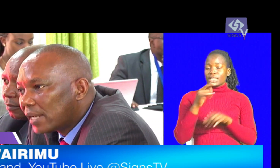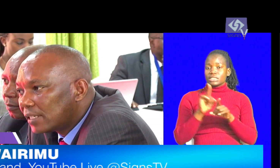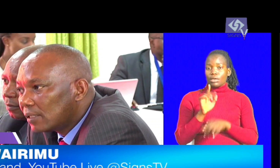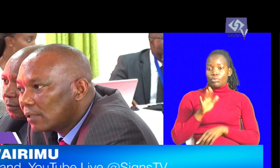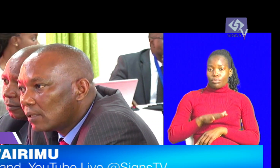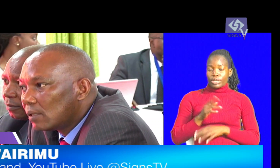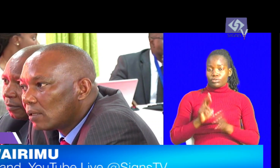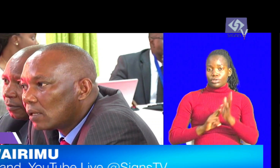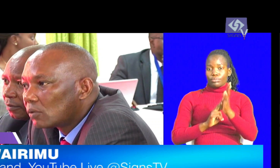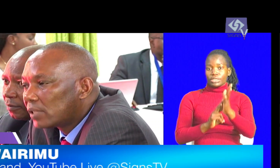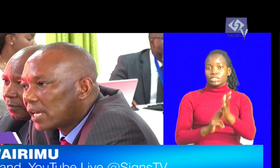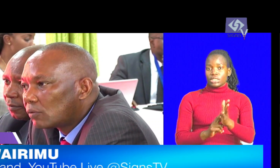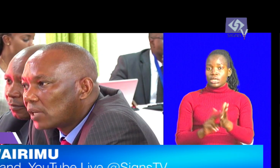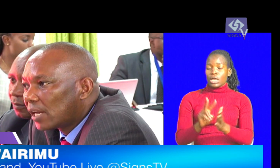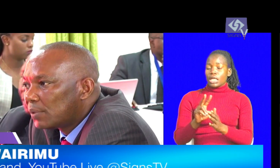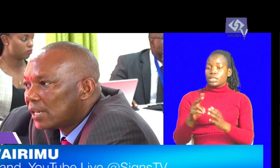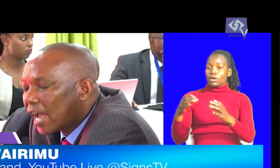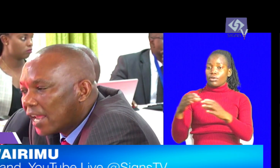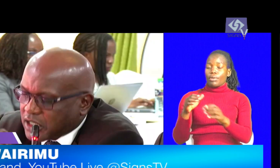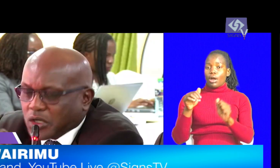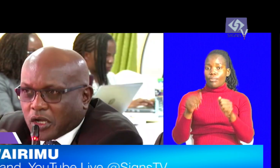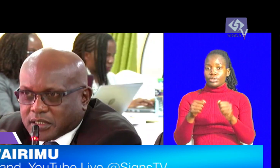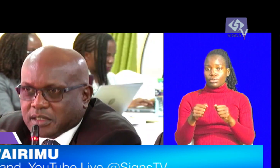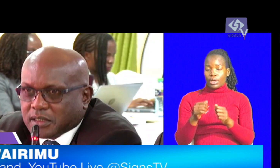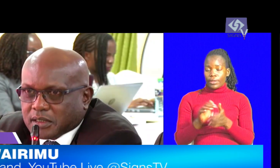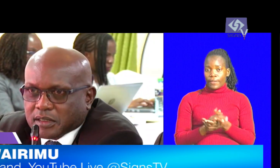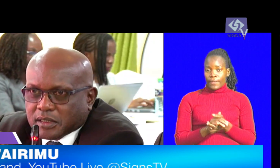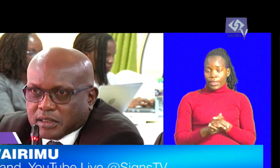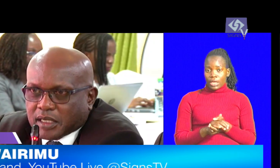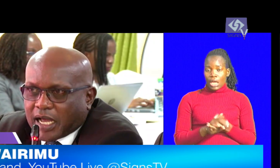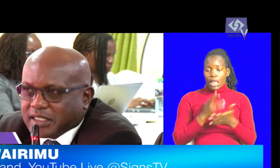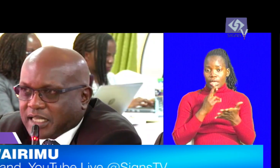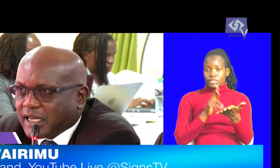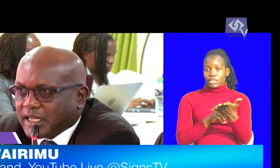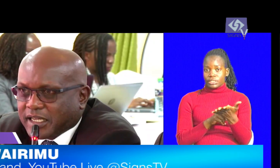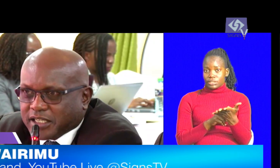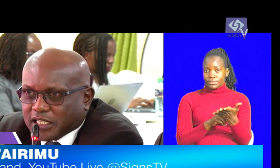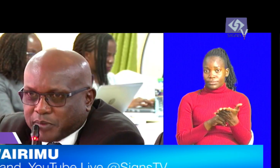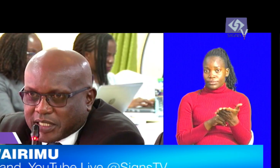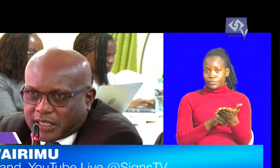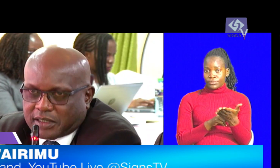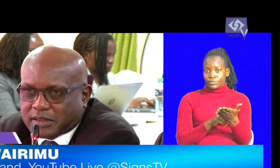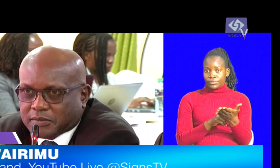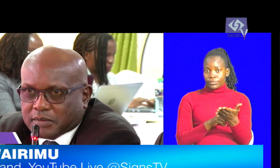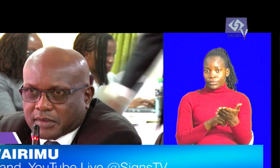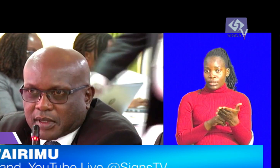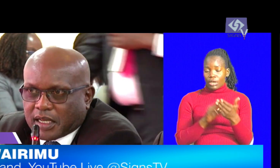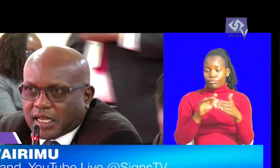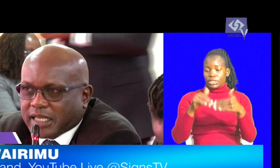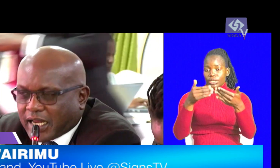party, so that we can be 9. Results are scanned and transmitted